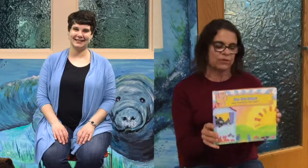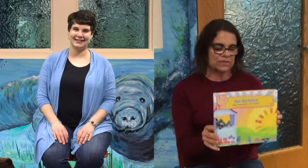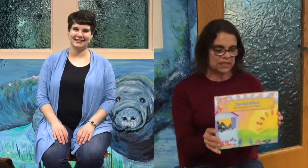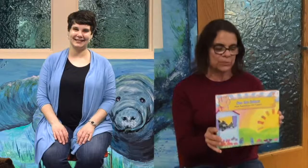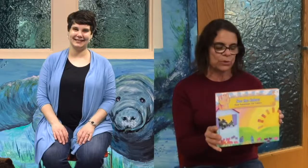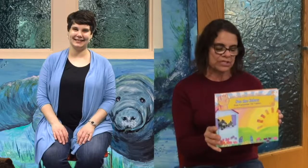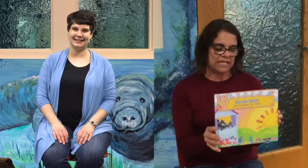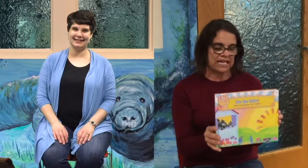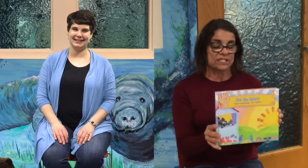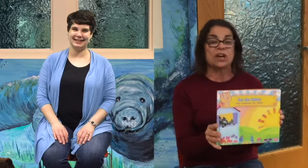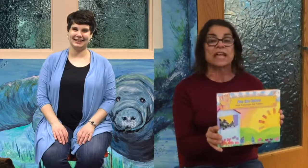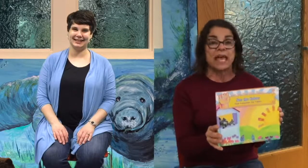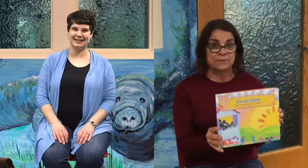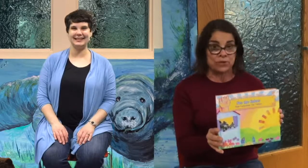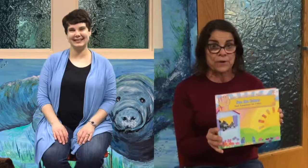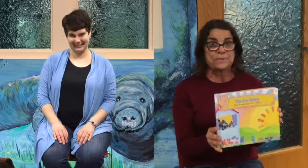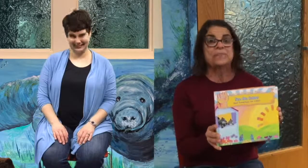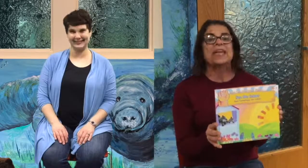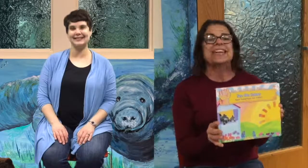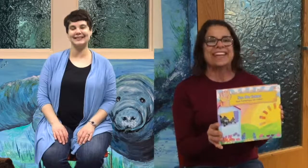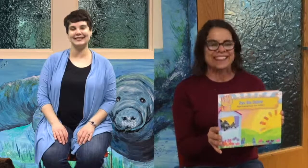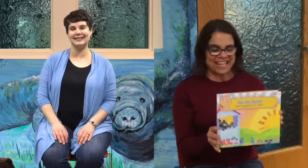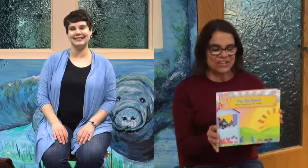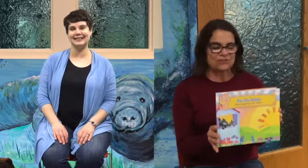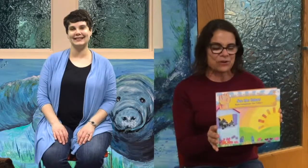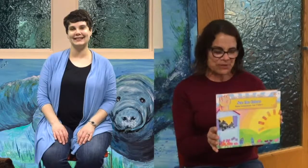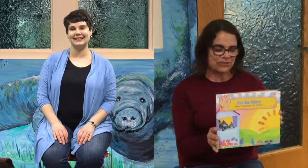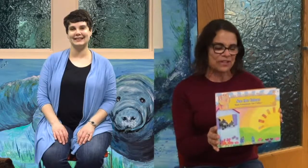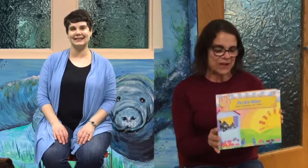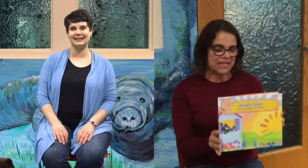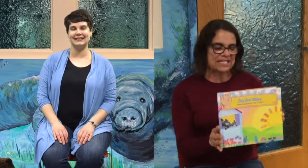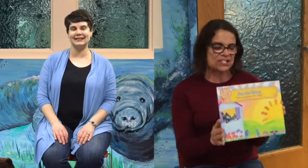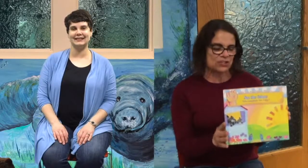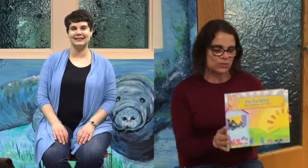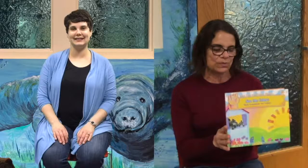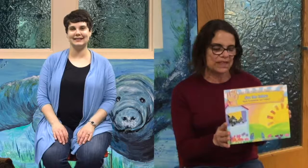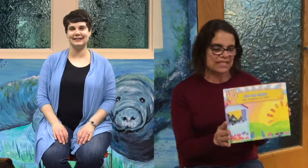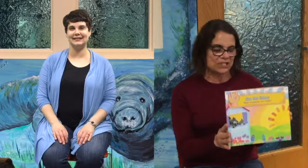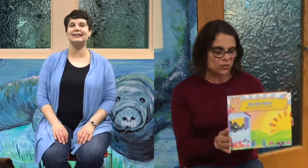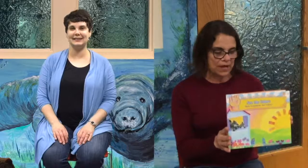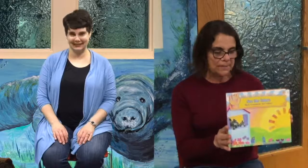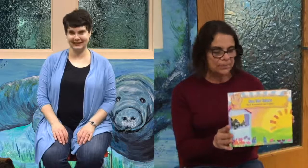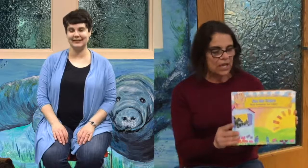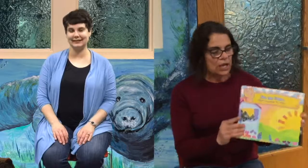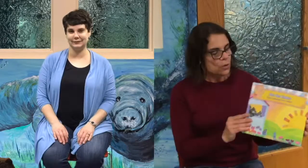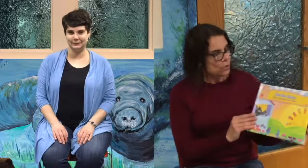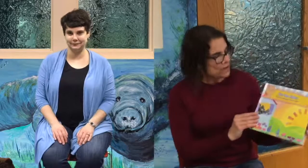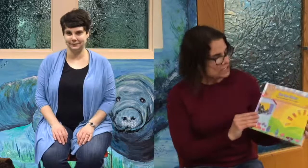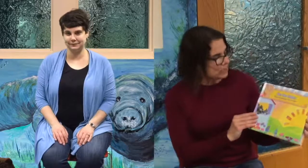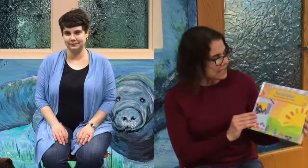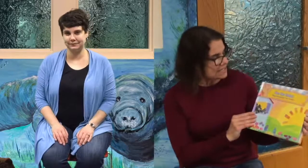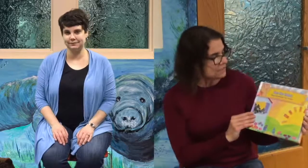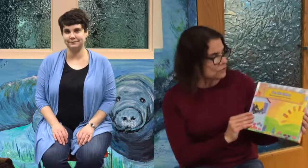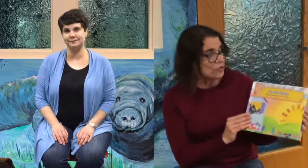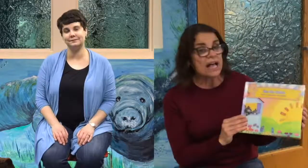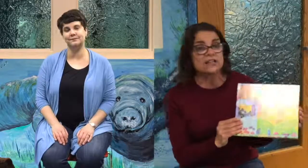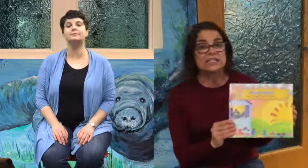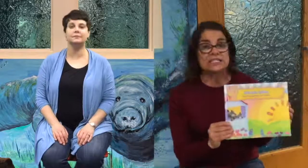using their book today is called Abdo. And thank you very much for allowing us to read the story. We're going to practice a few colors